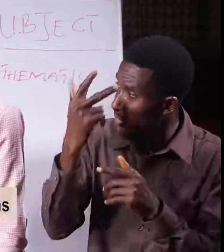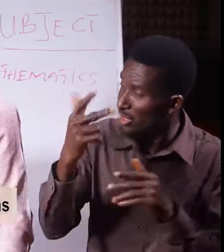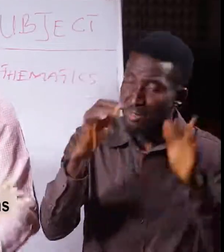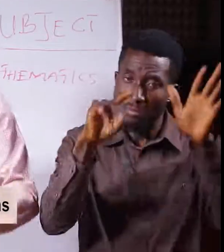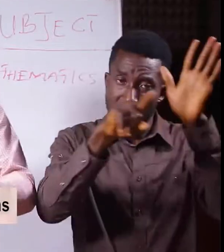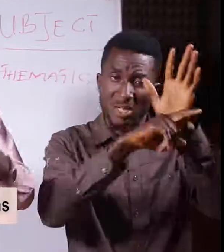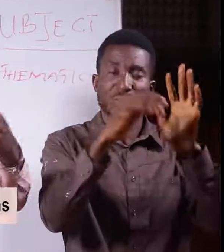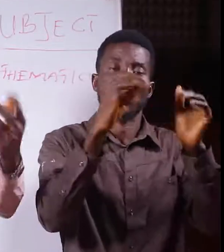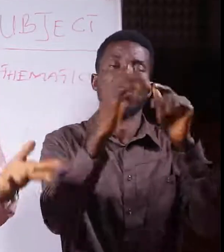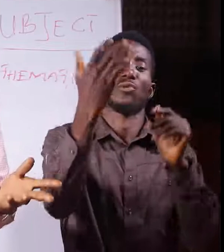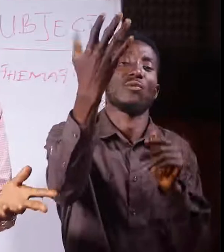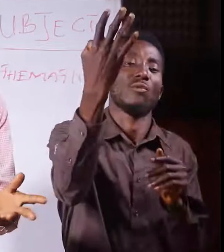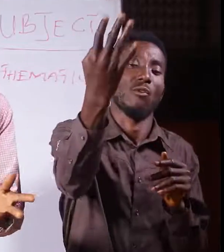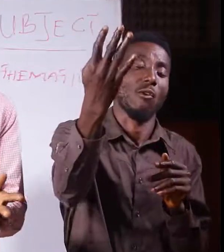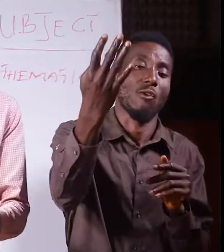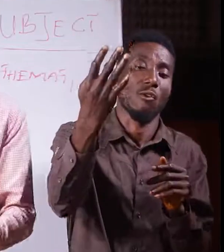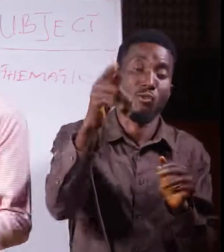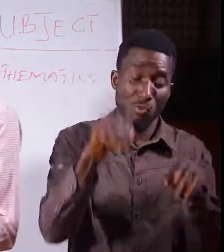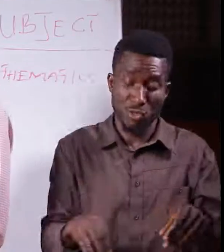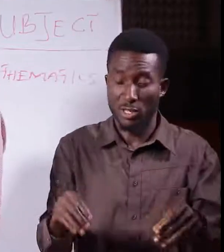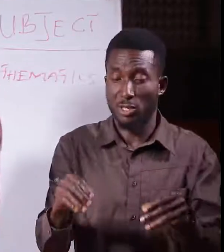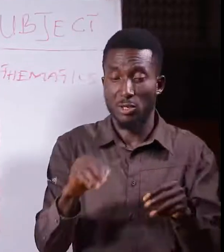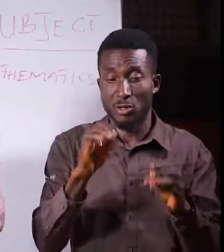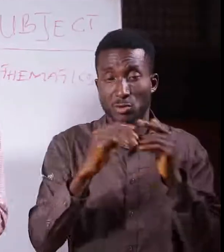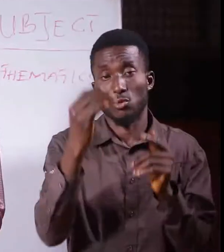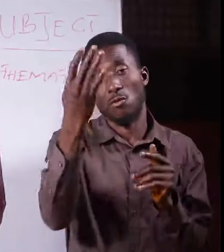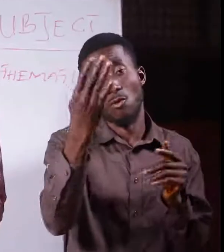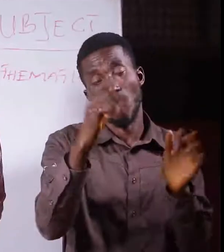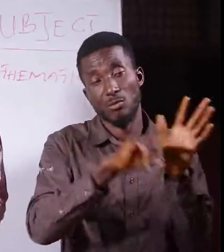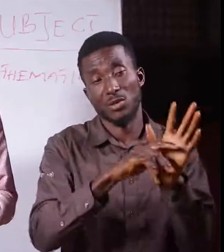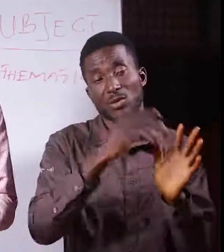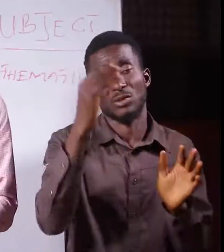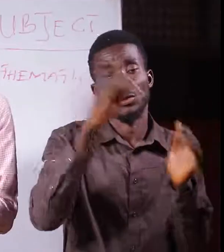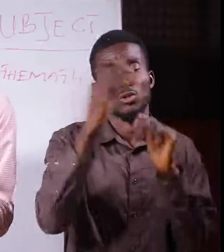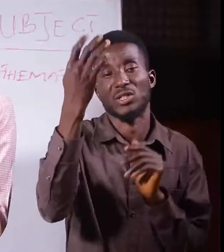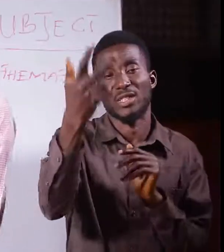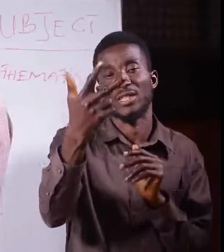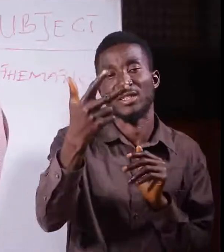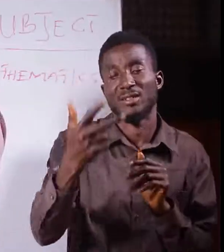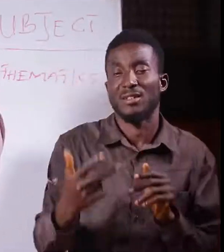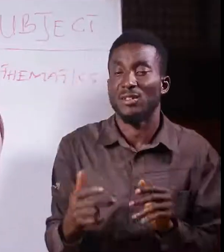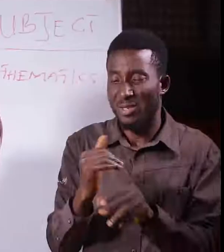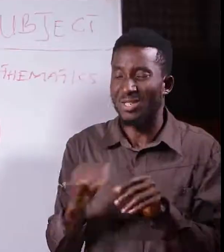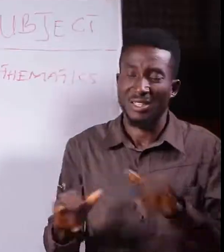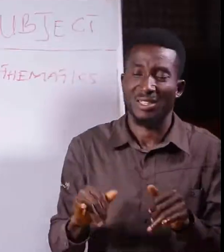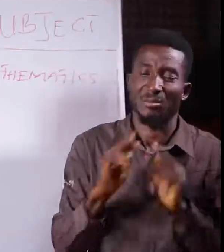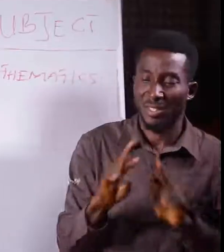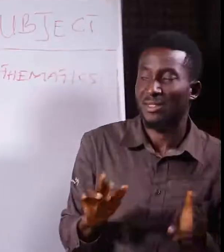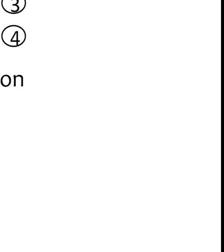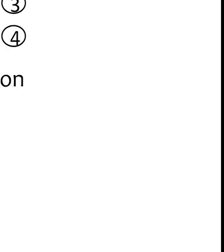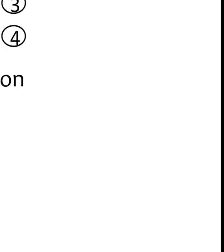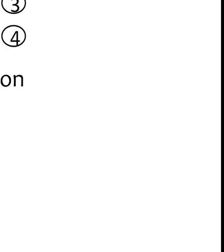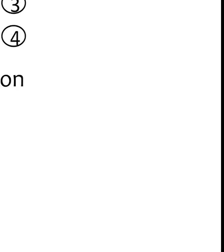equation 4. You can also choose to put it this way, equation 4 minus equation 3. You still arrive at the same